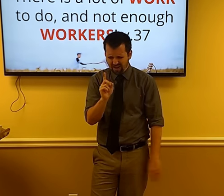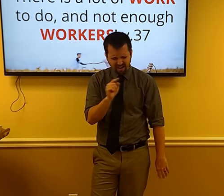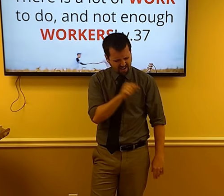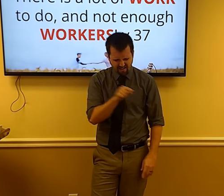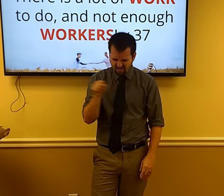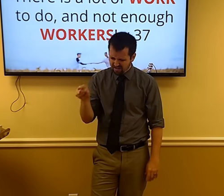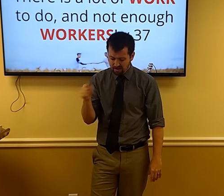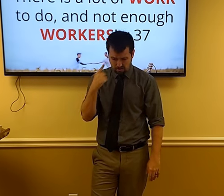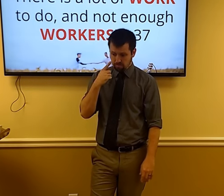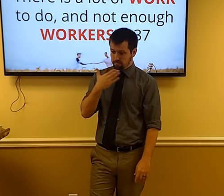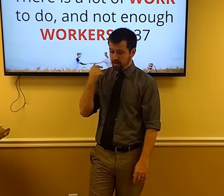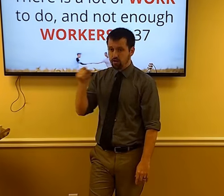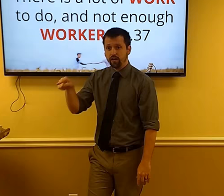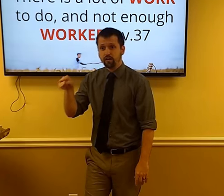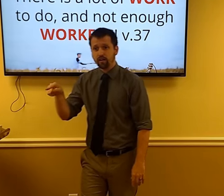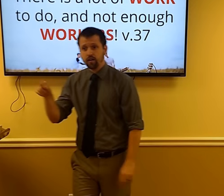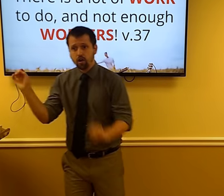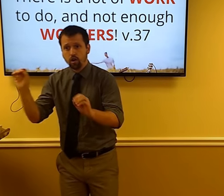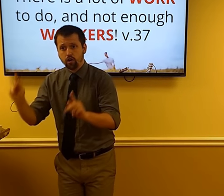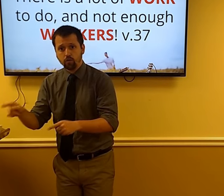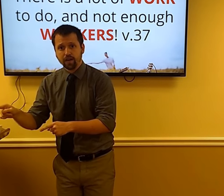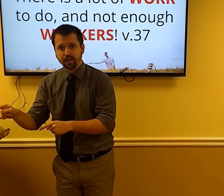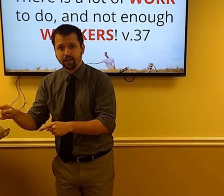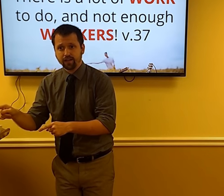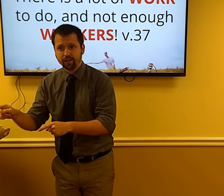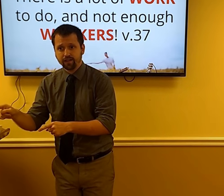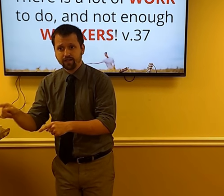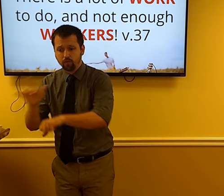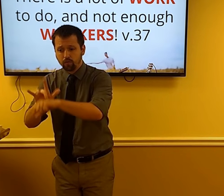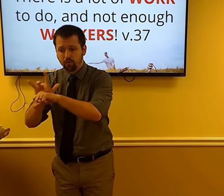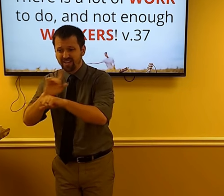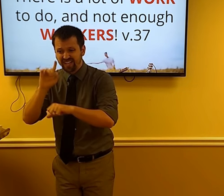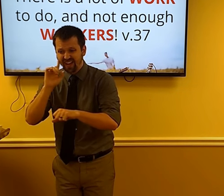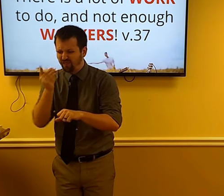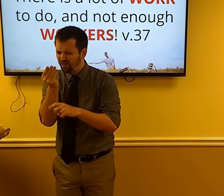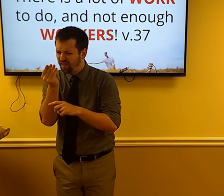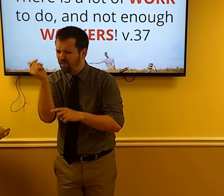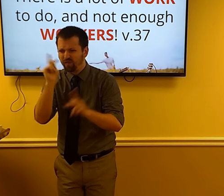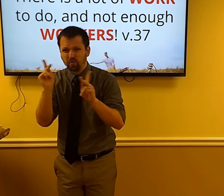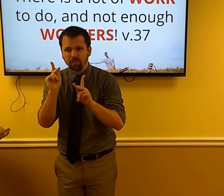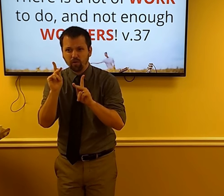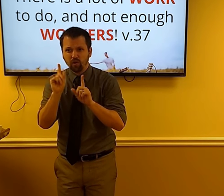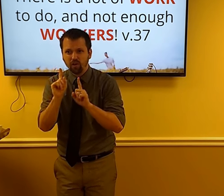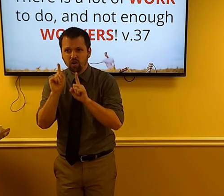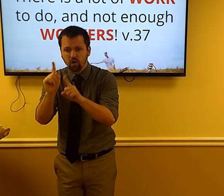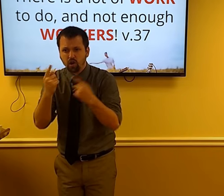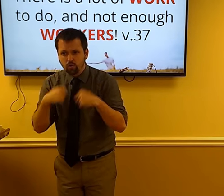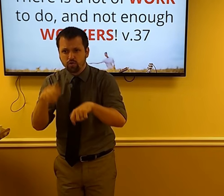where? Here. I thought, better here. Nobody. So, reaching deaf, very few people go try